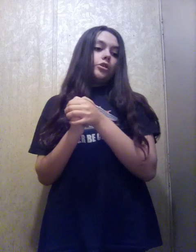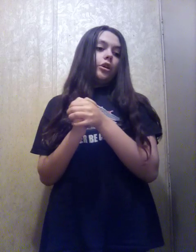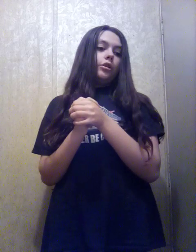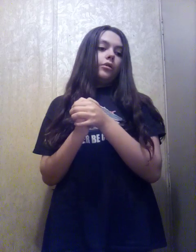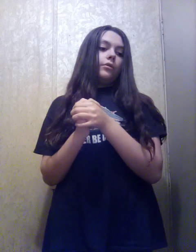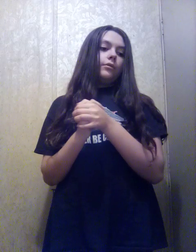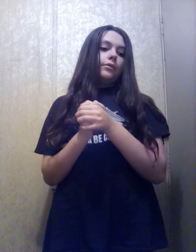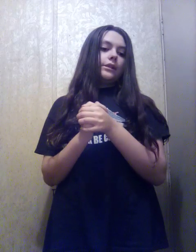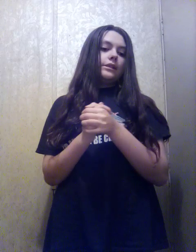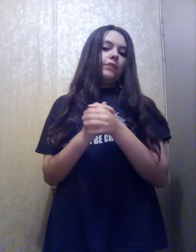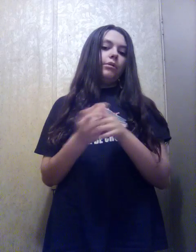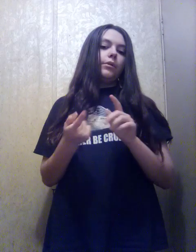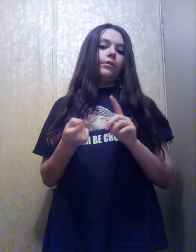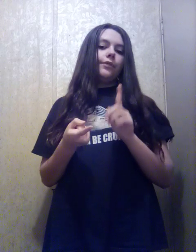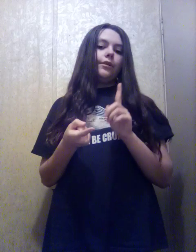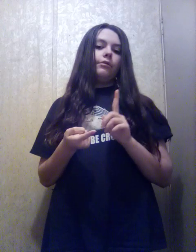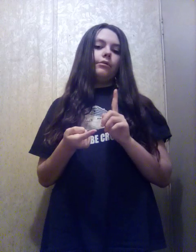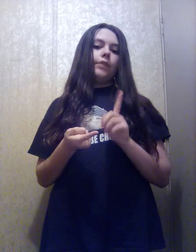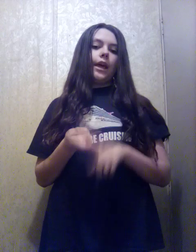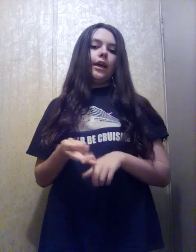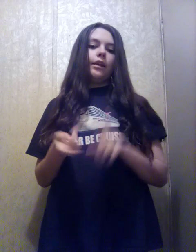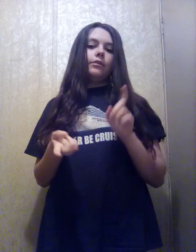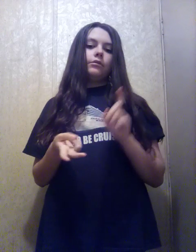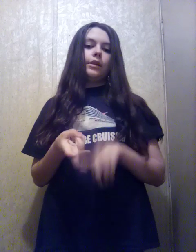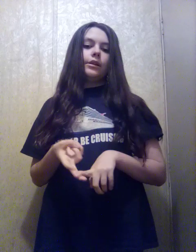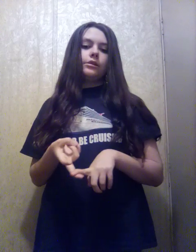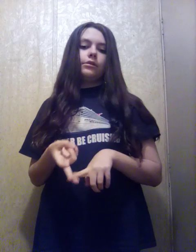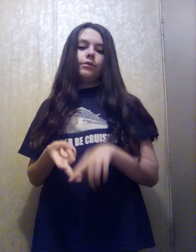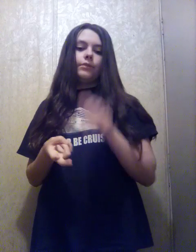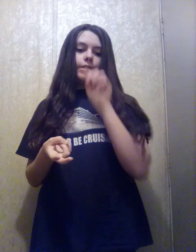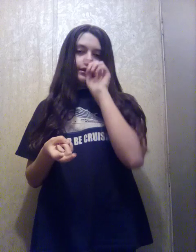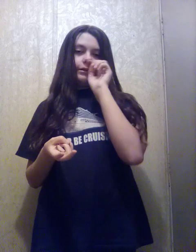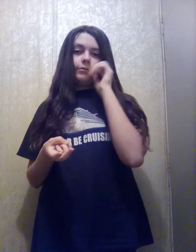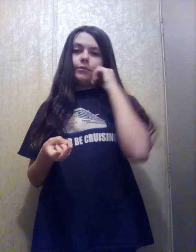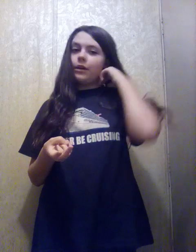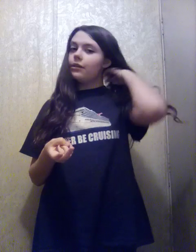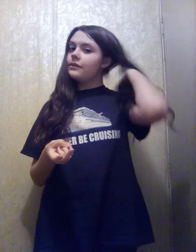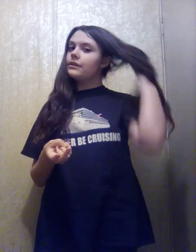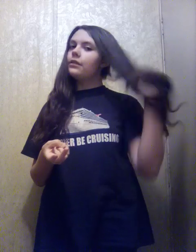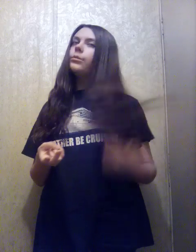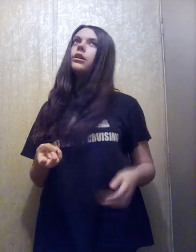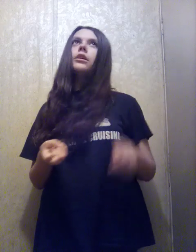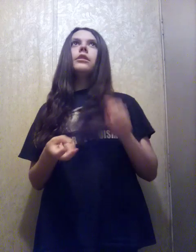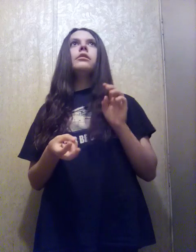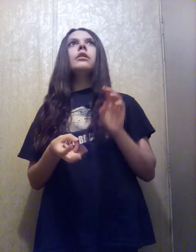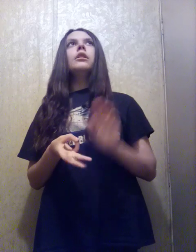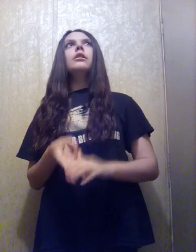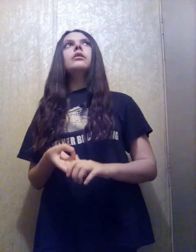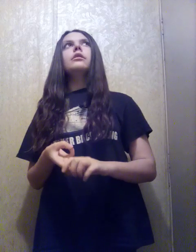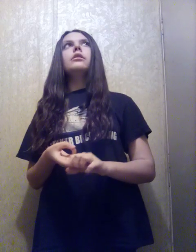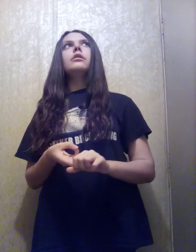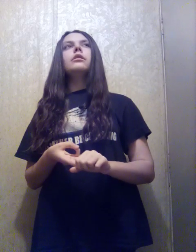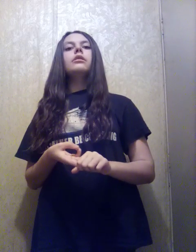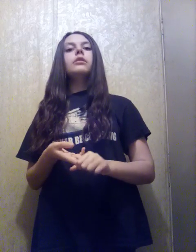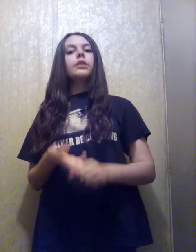So, let's see, we went over hate, getting to know you again, like, seeing me again. I